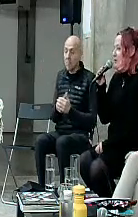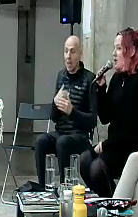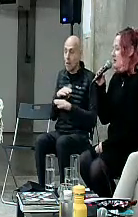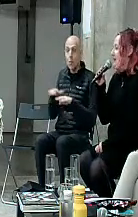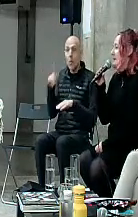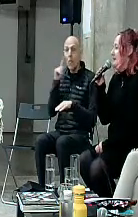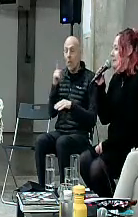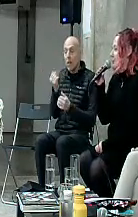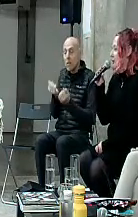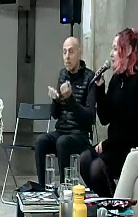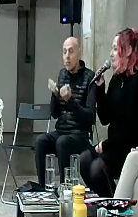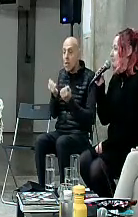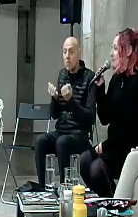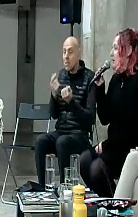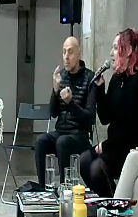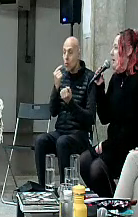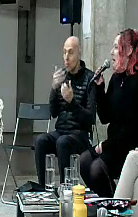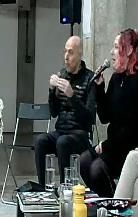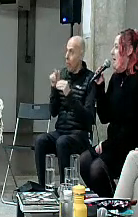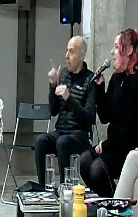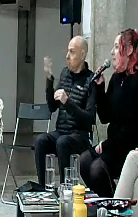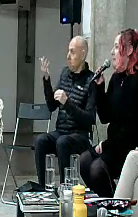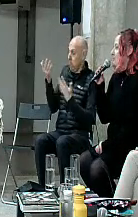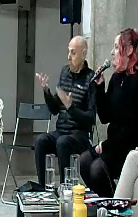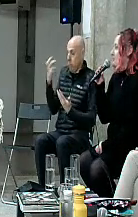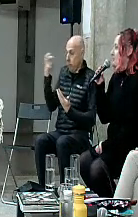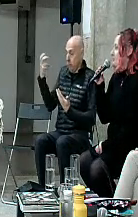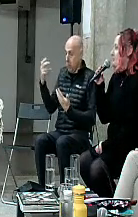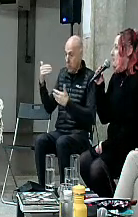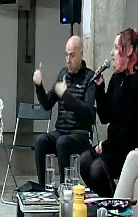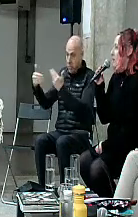is possible with the current state system that we're in.